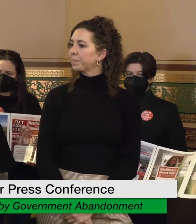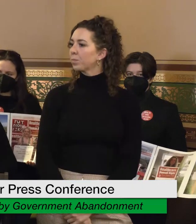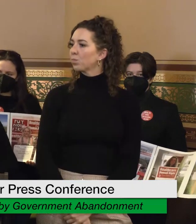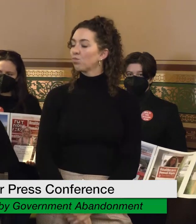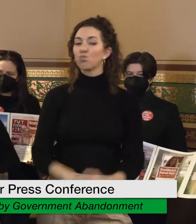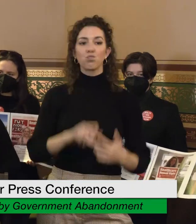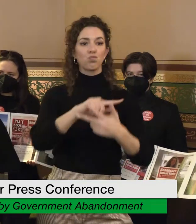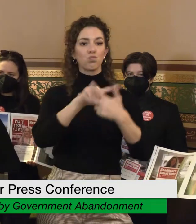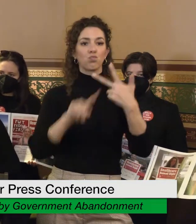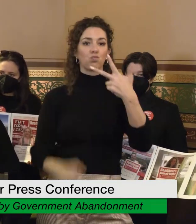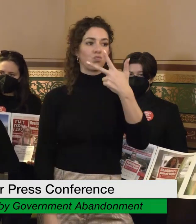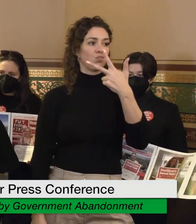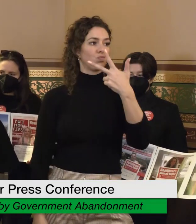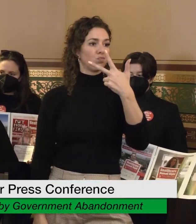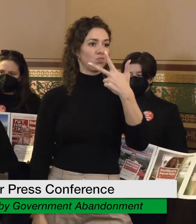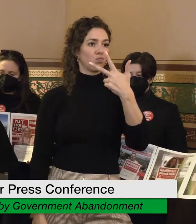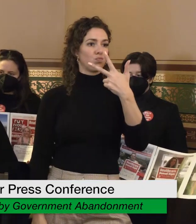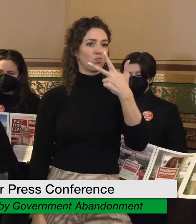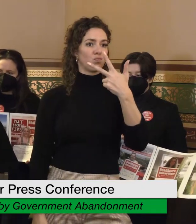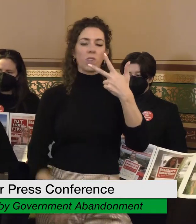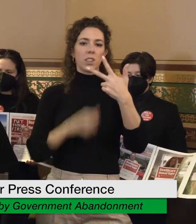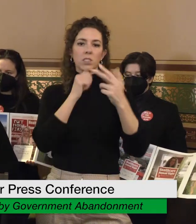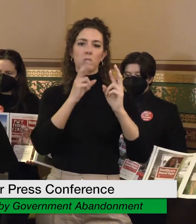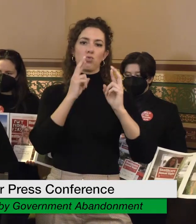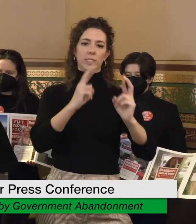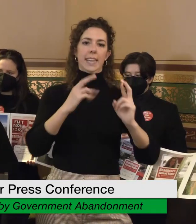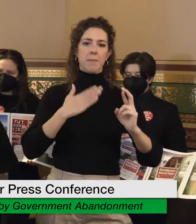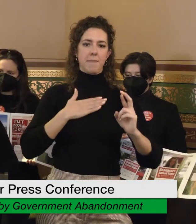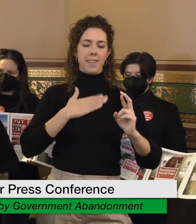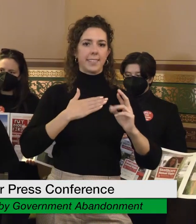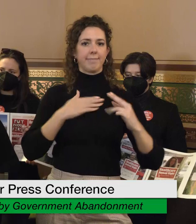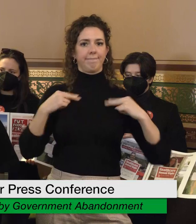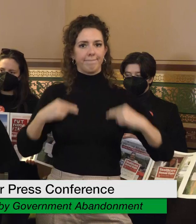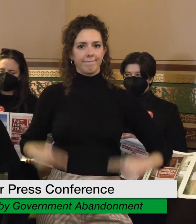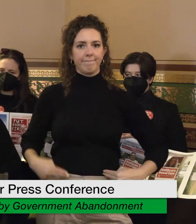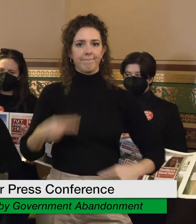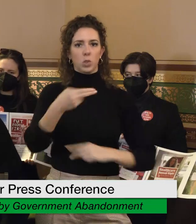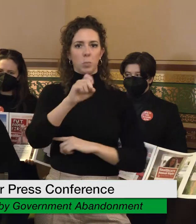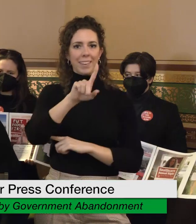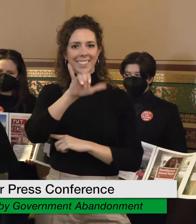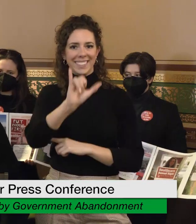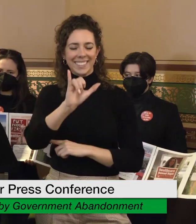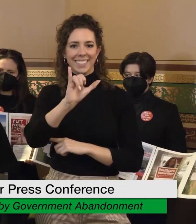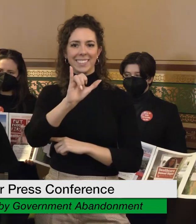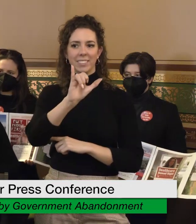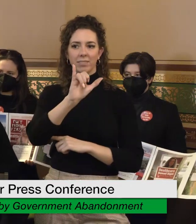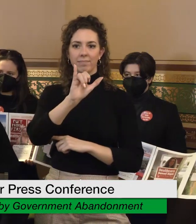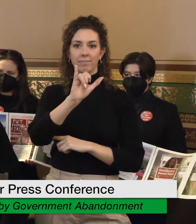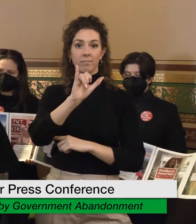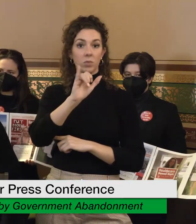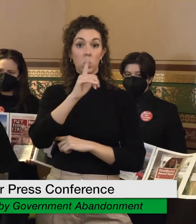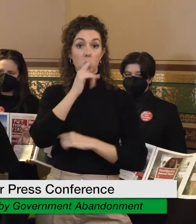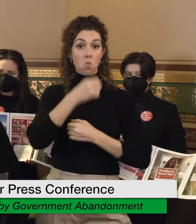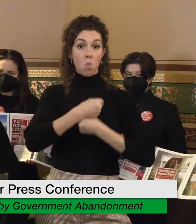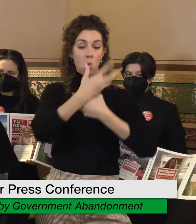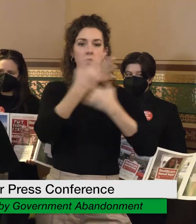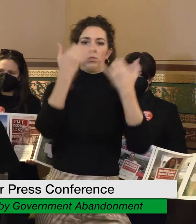All of these options are dehumanizing, and all of these options are manufactured by our current healthcare